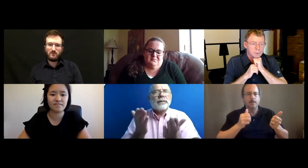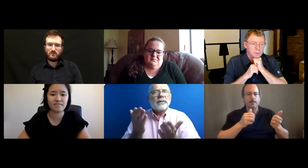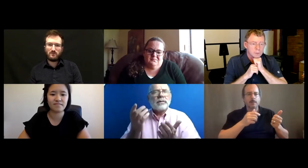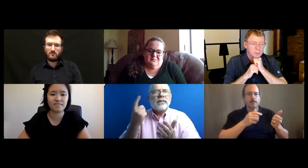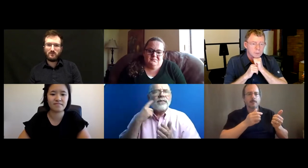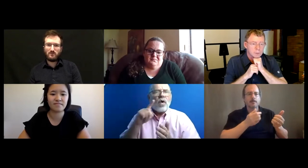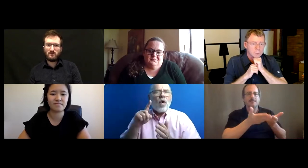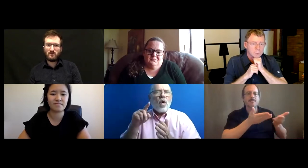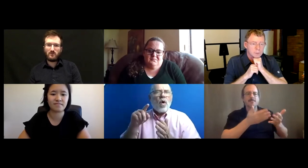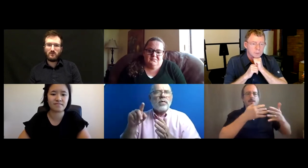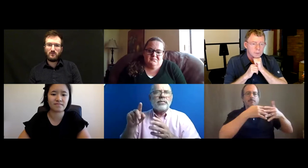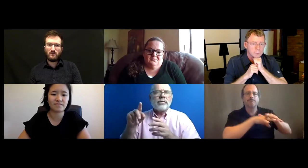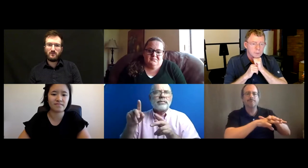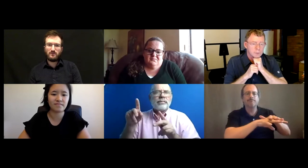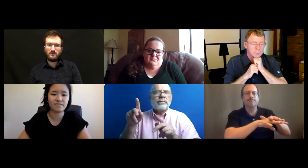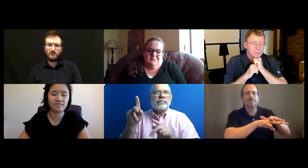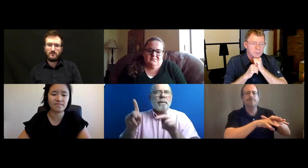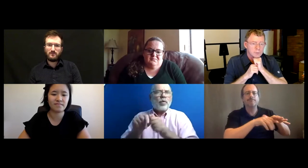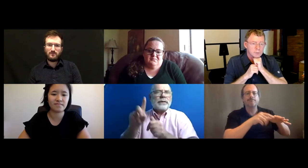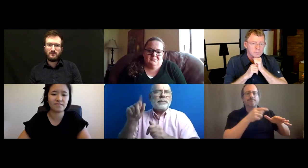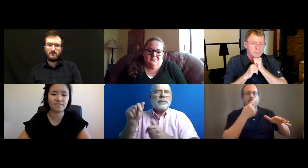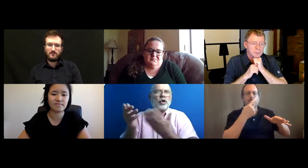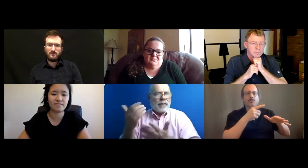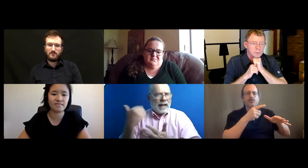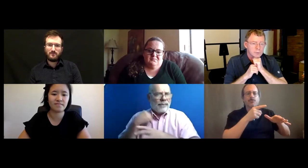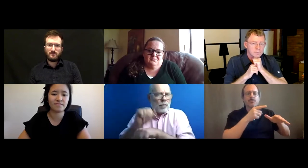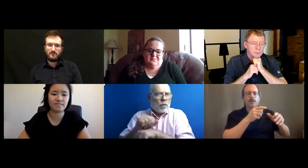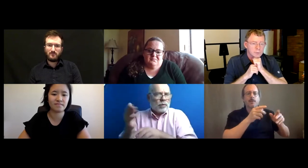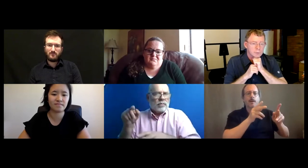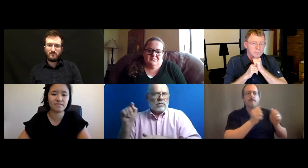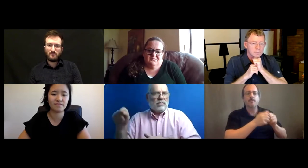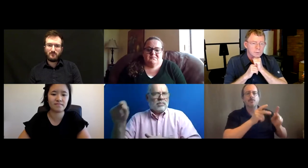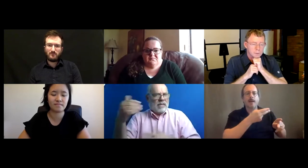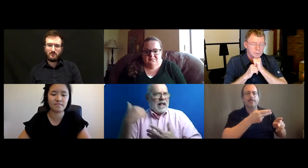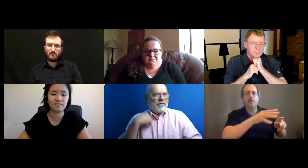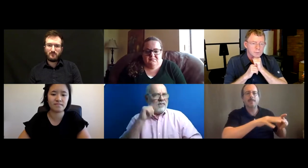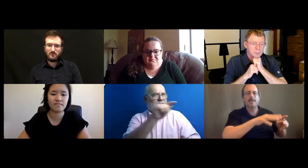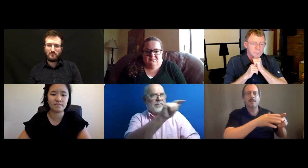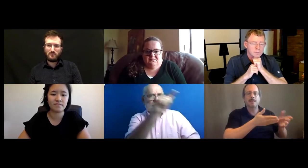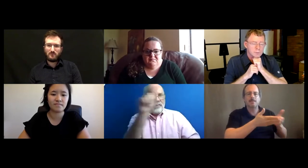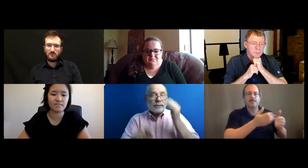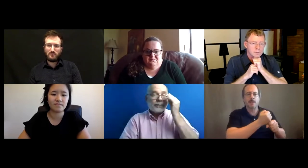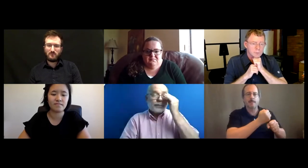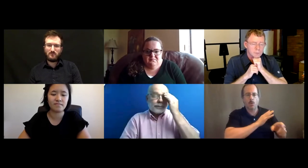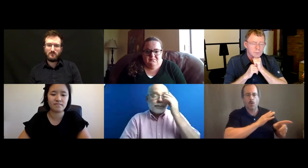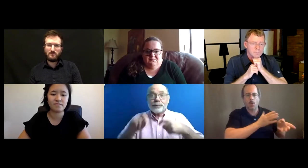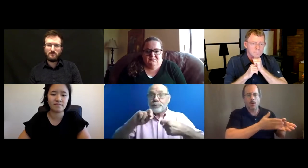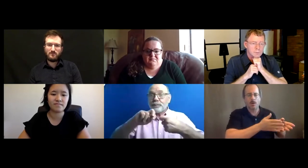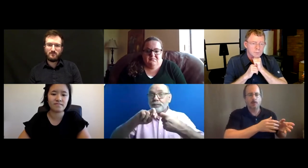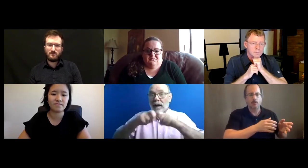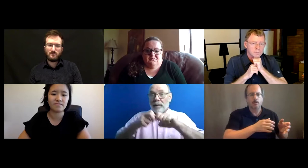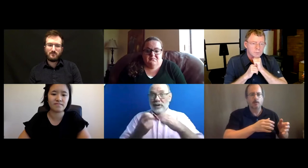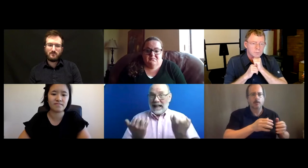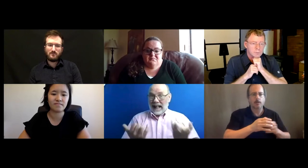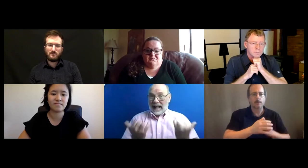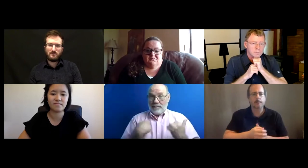Canadian Hearing Services has their own employment support services. Other agencies who support persons with disabilities have